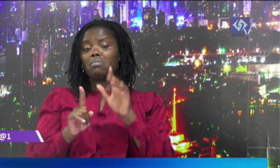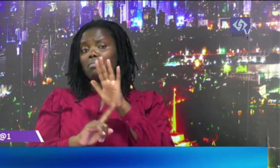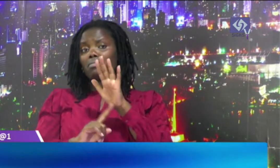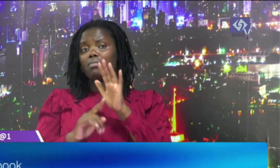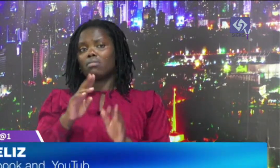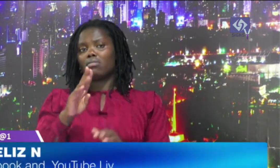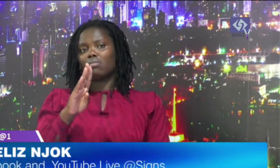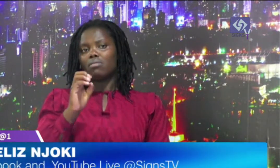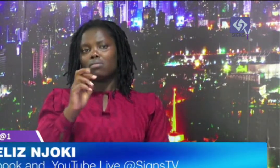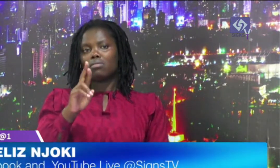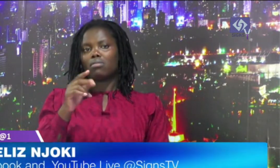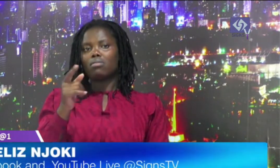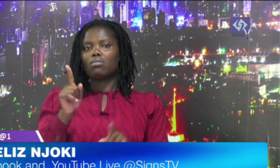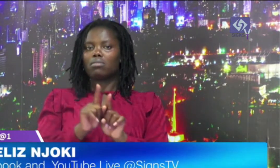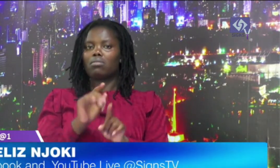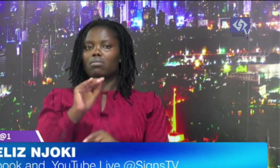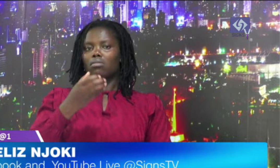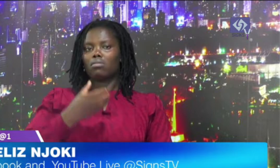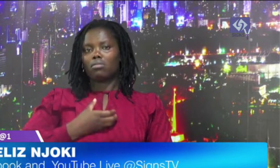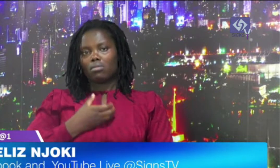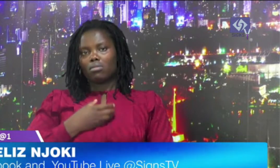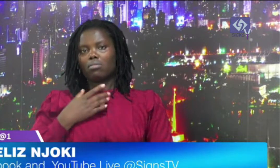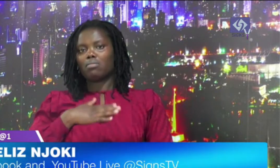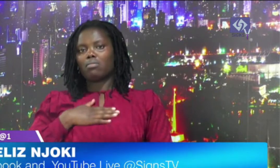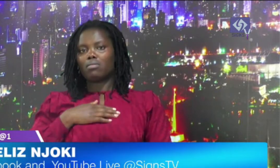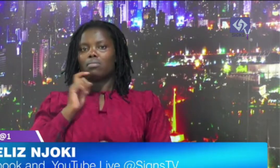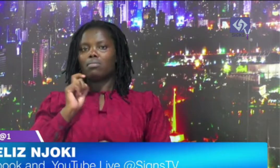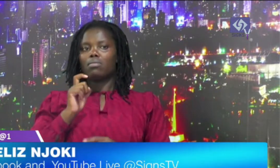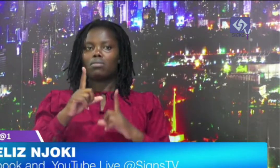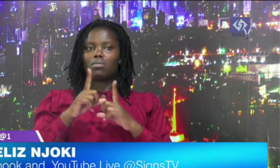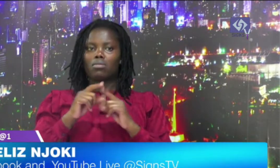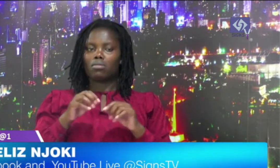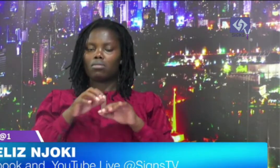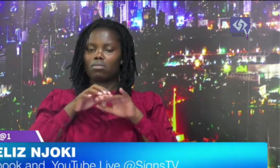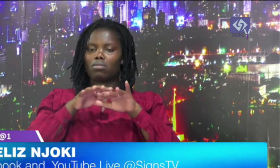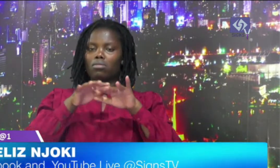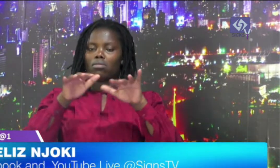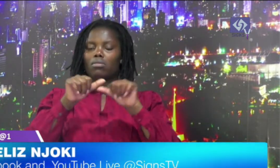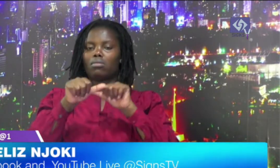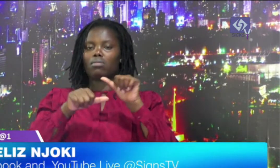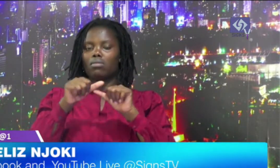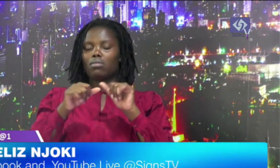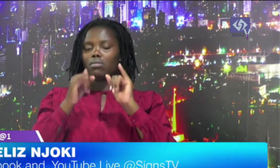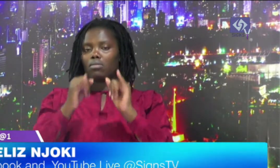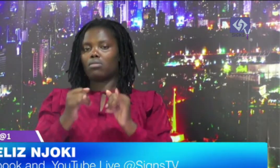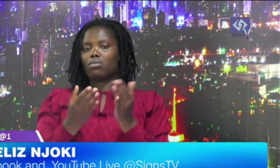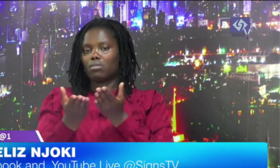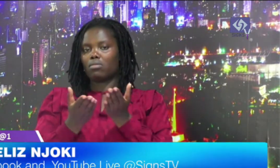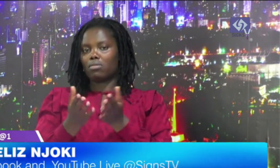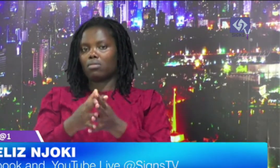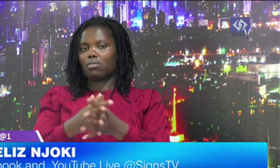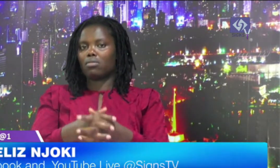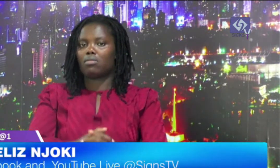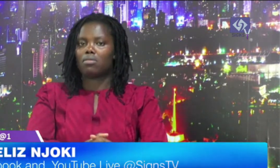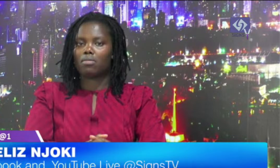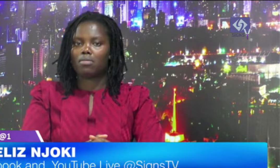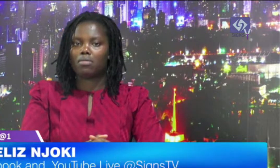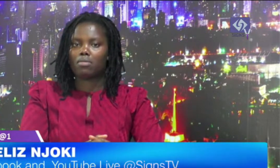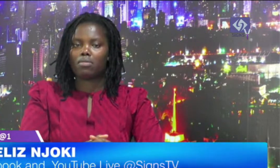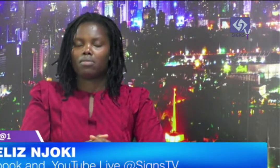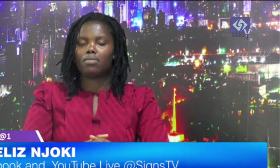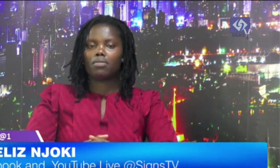Minister Bore also urged the council to spread the word about this new service.